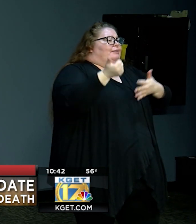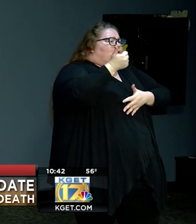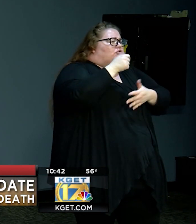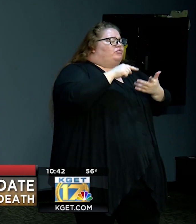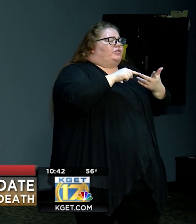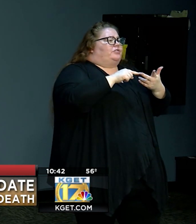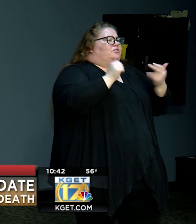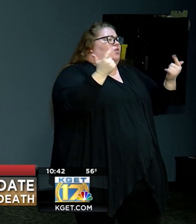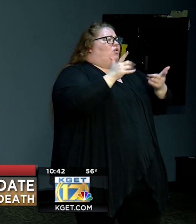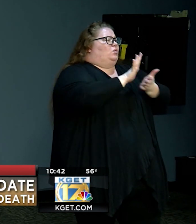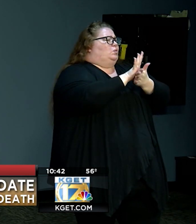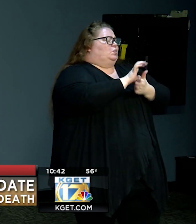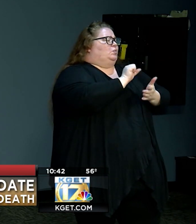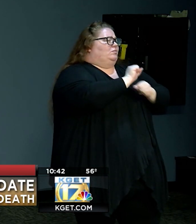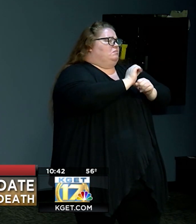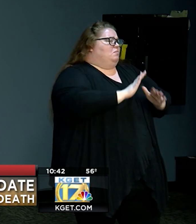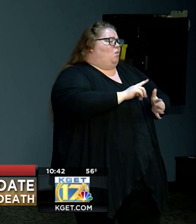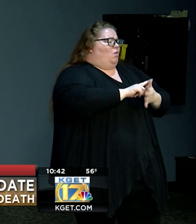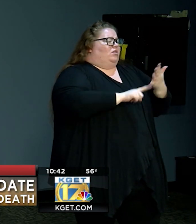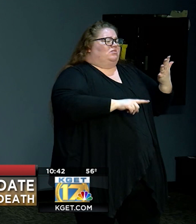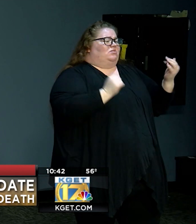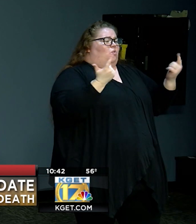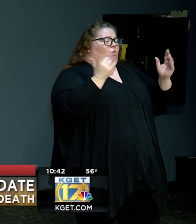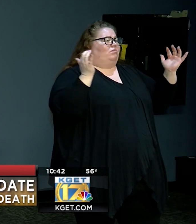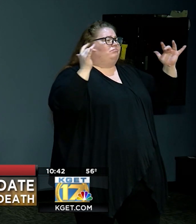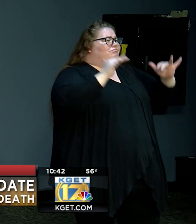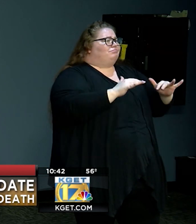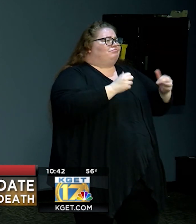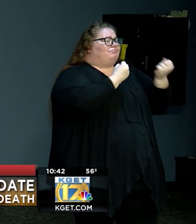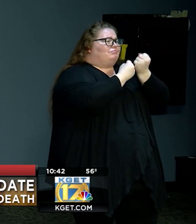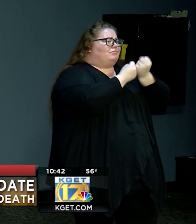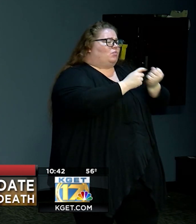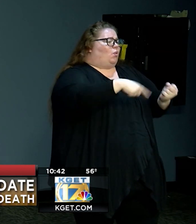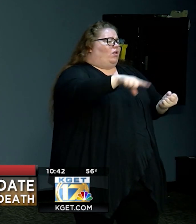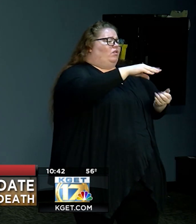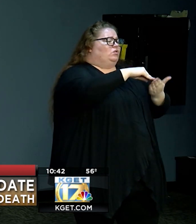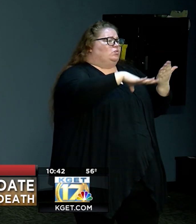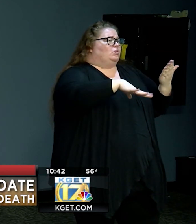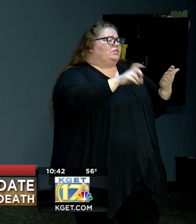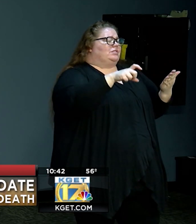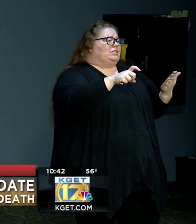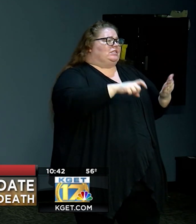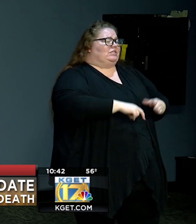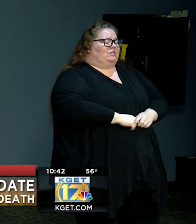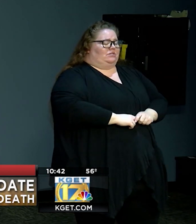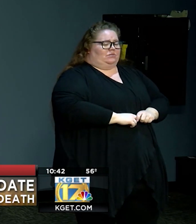all school employees who are coming out to support the students they serve.